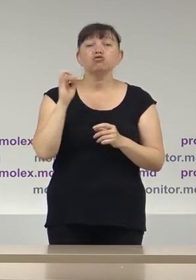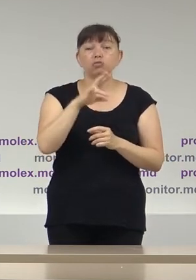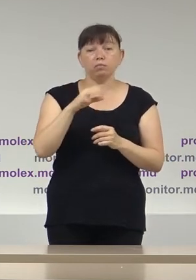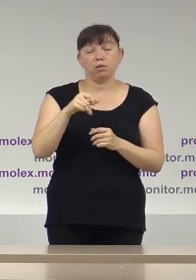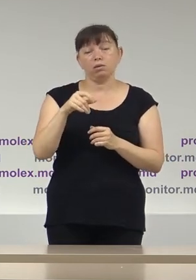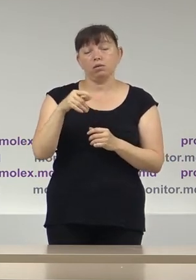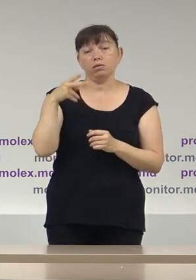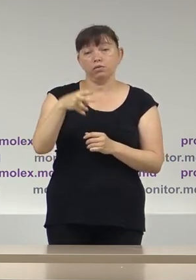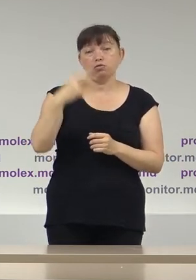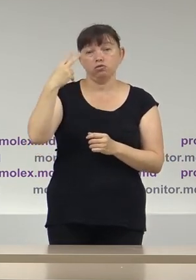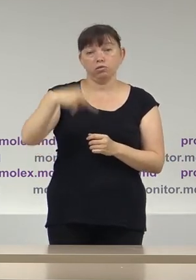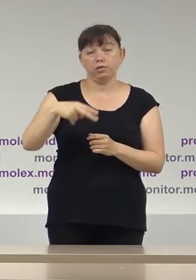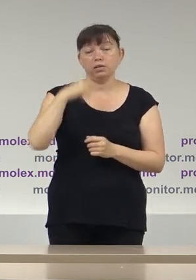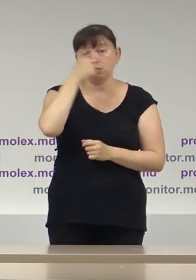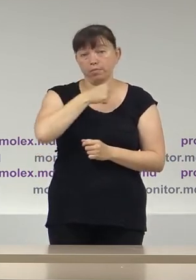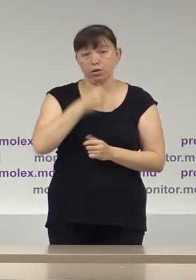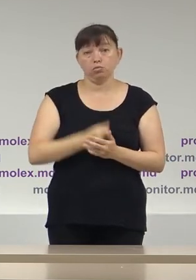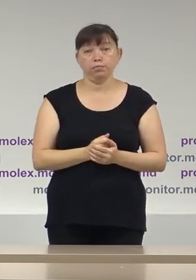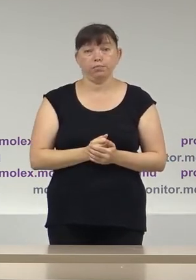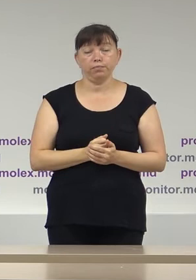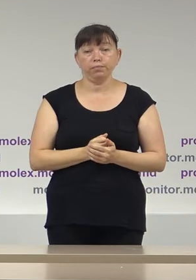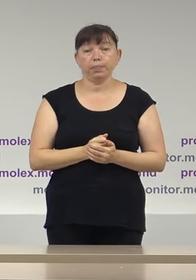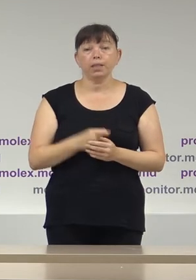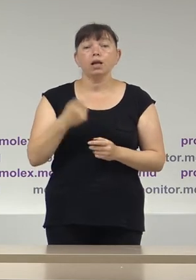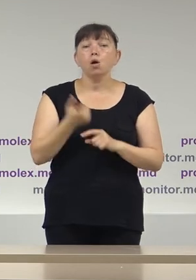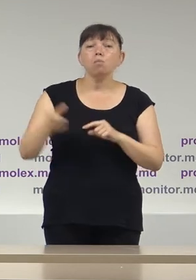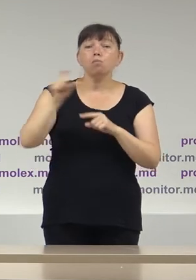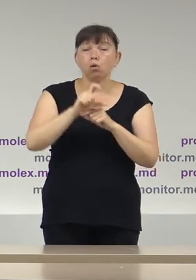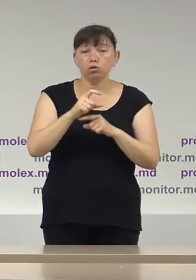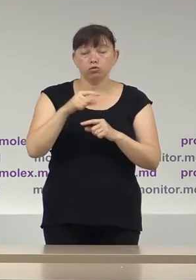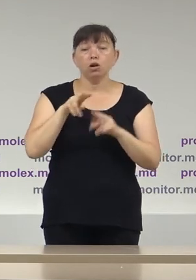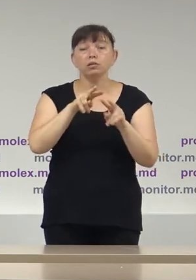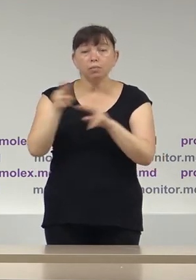by 60% lower compared to the 2020 presidential elections.